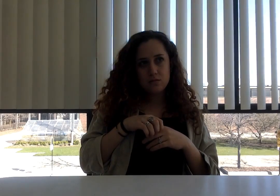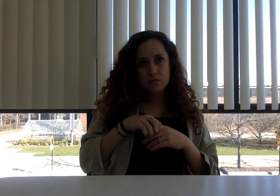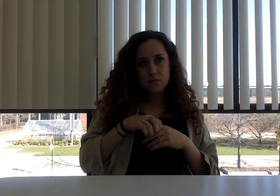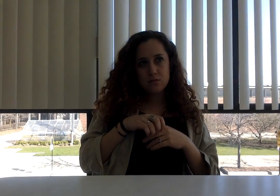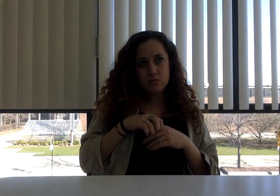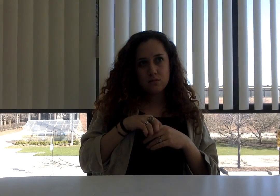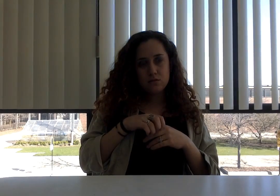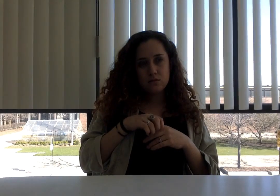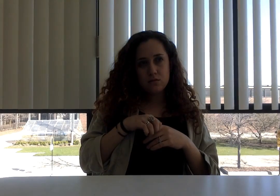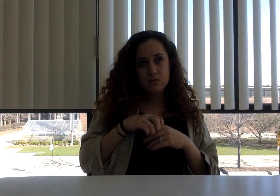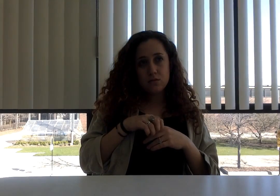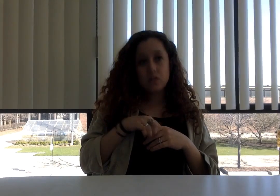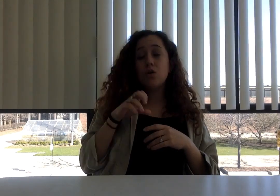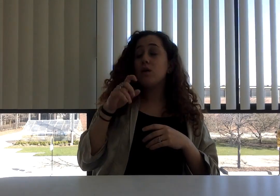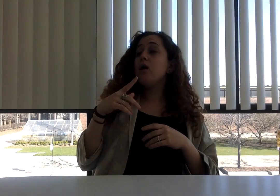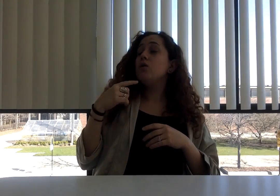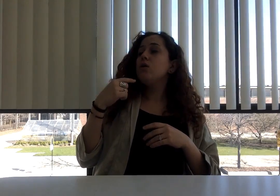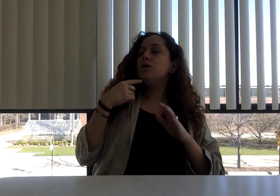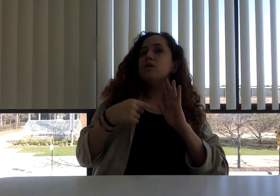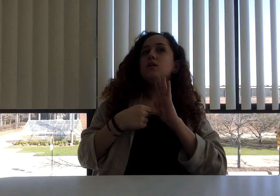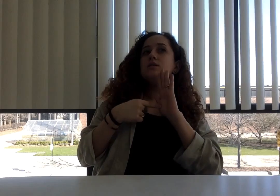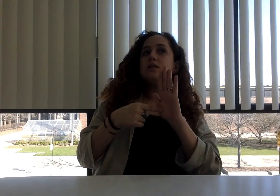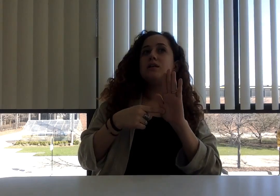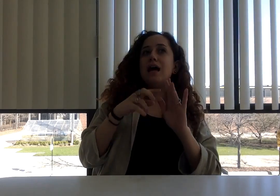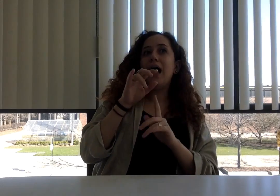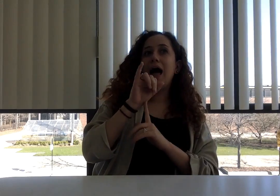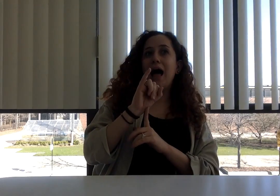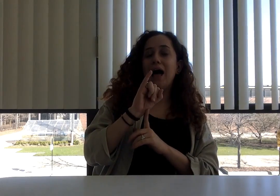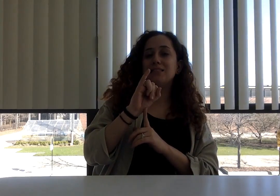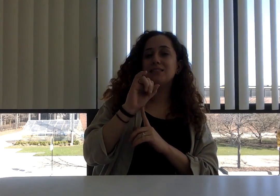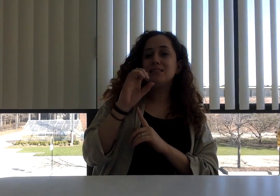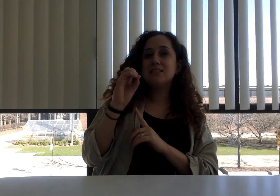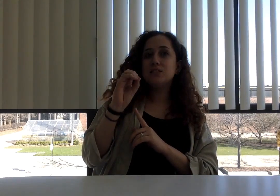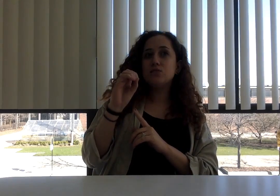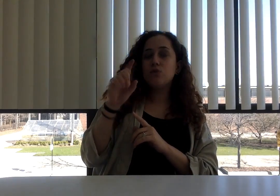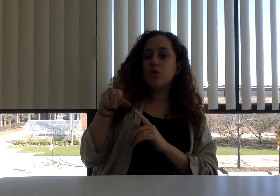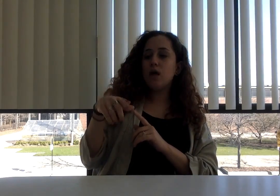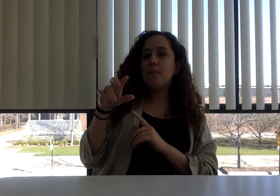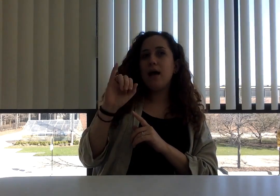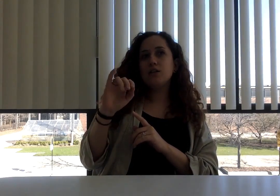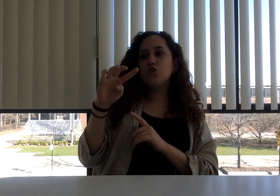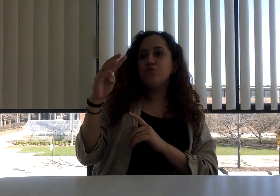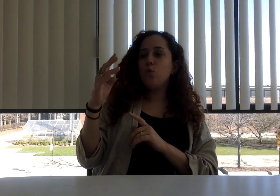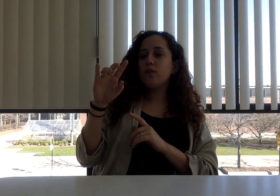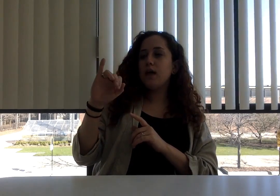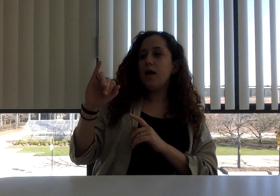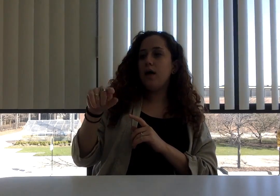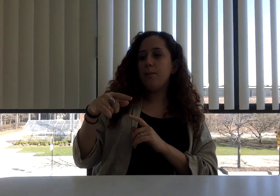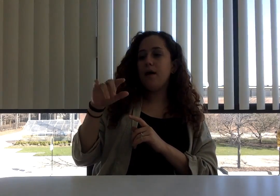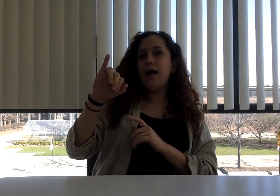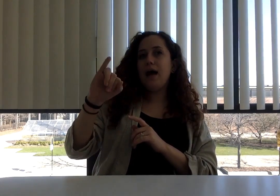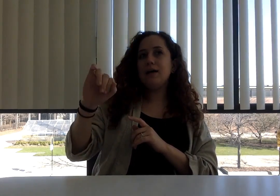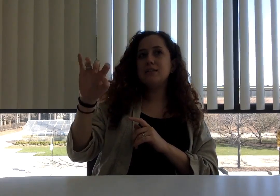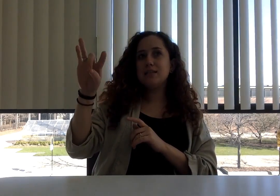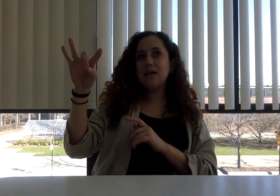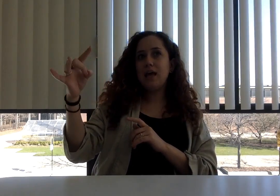what it says here is I to the 0, comma, I to the 4th, comma, I to the 8th equals 1. Here's I to the